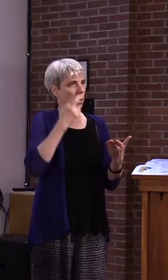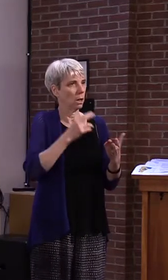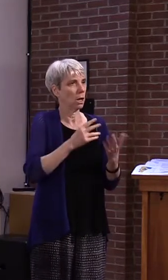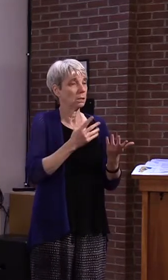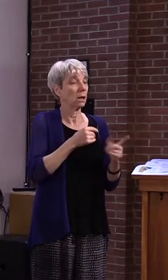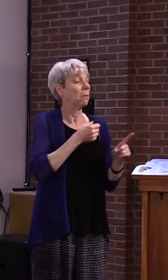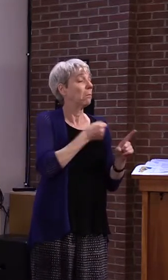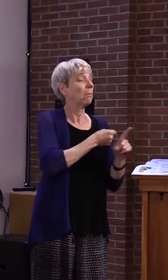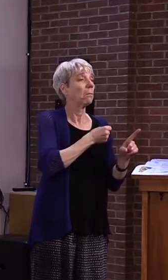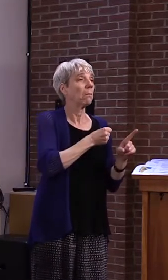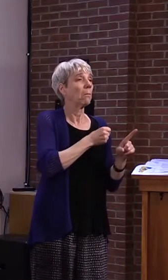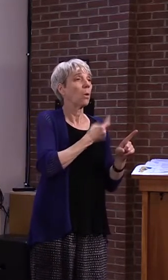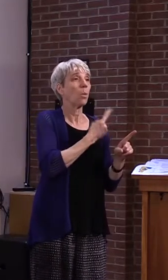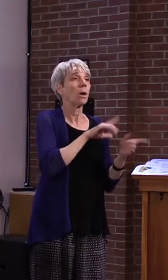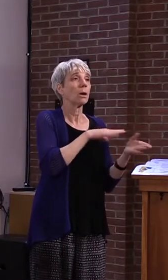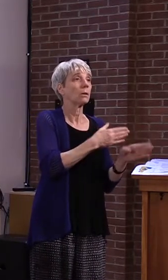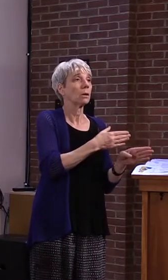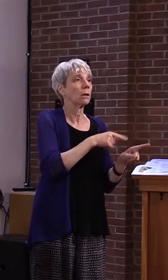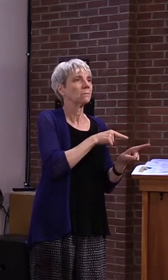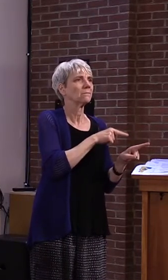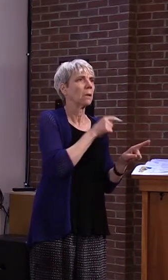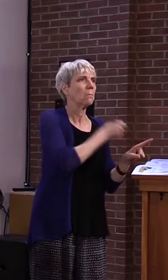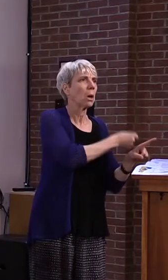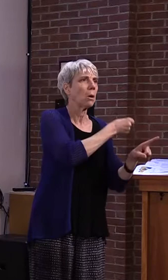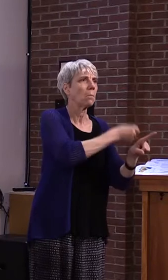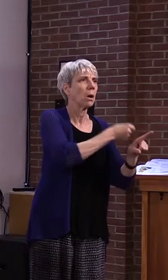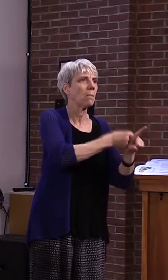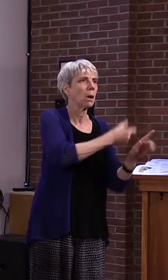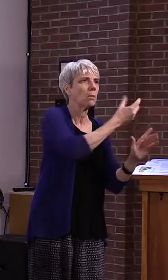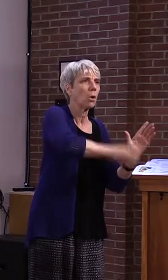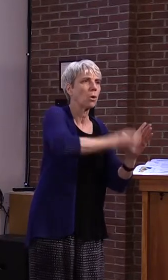And that's what we're struggling with right now.